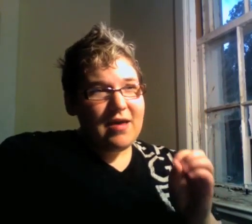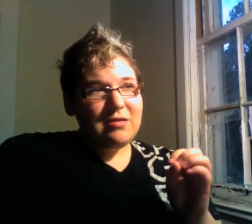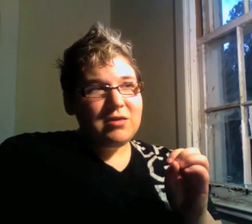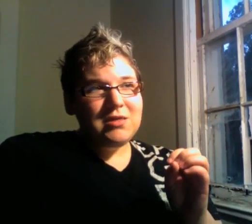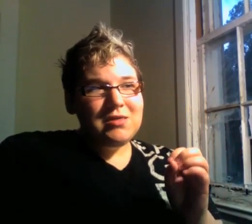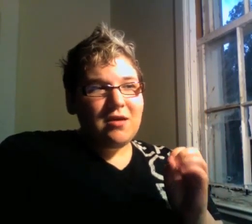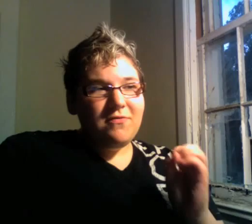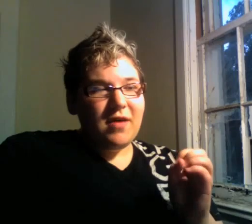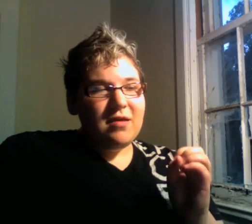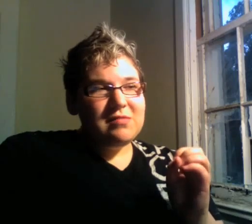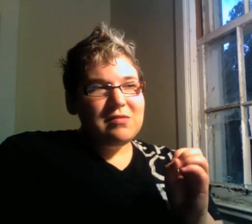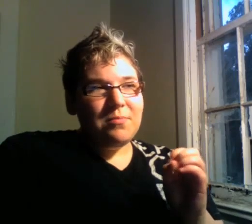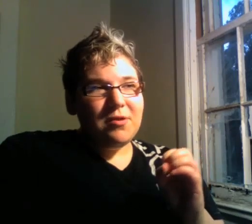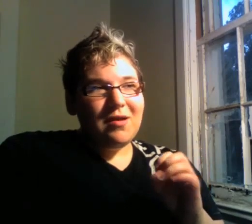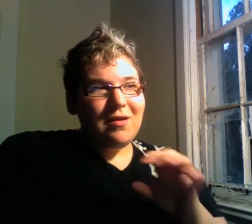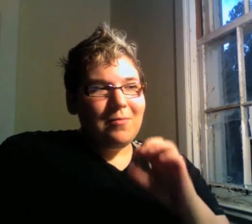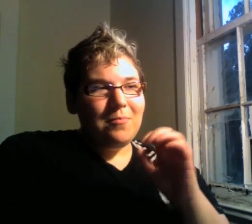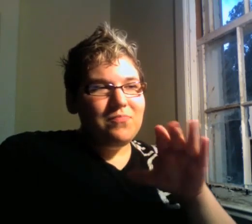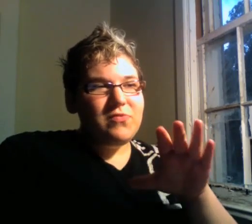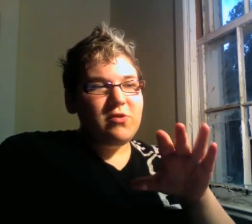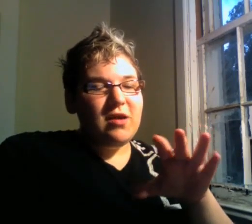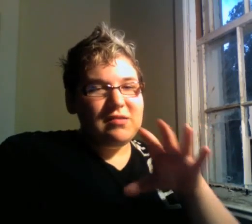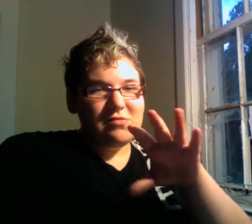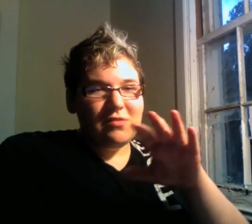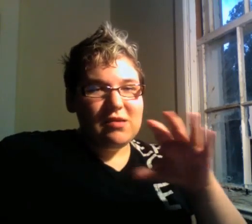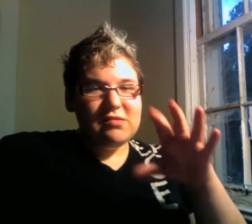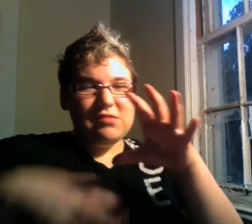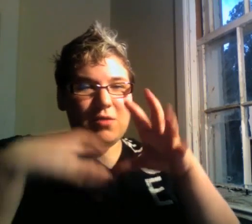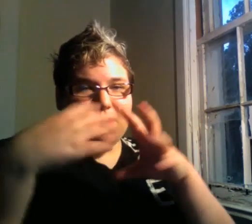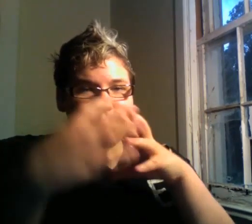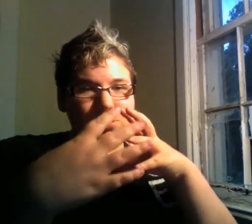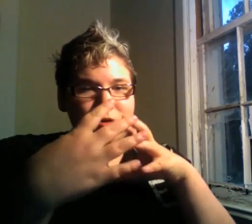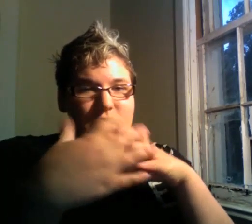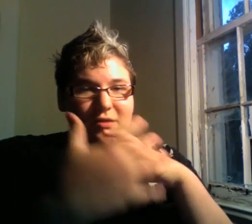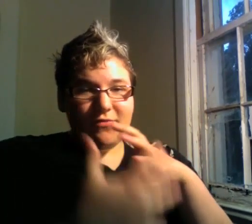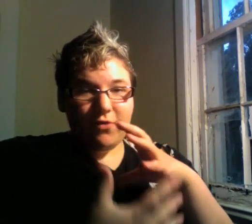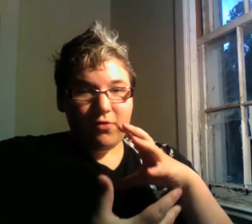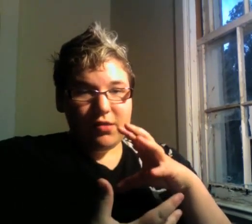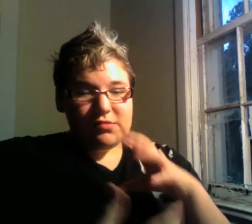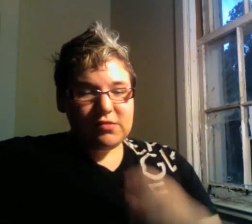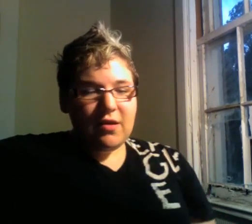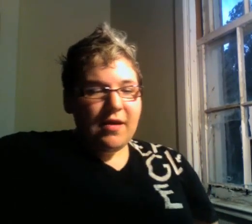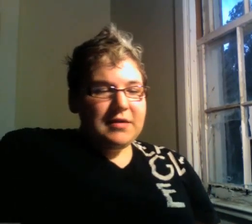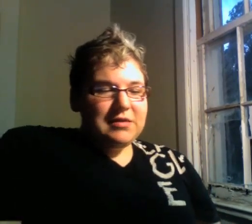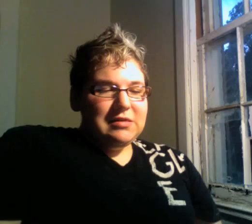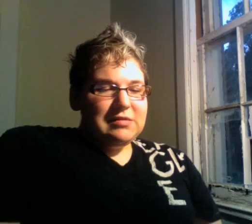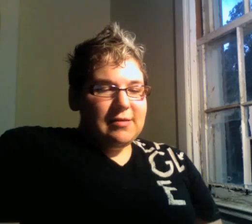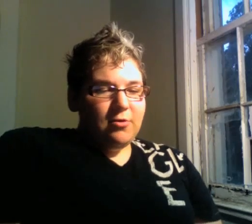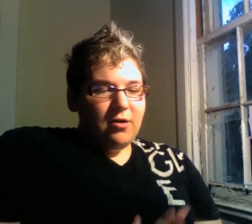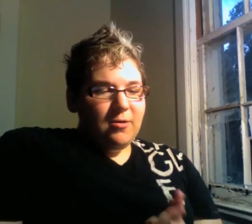effect but I am trying to still get some imagery and focus so um